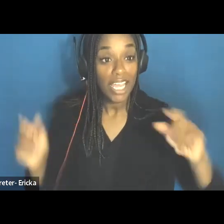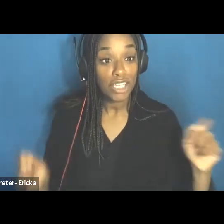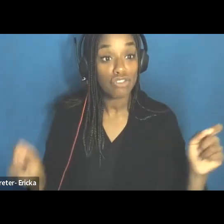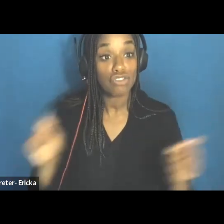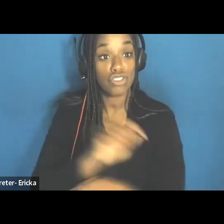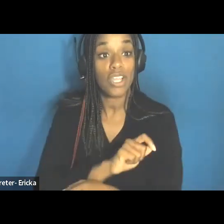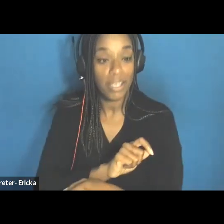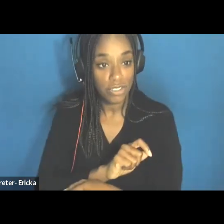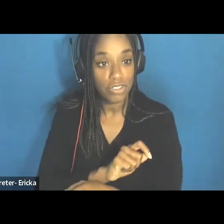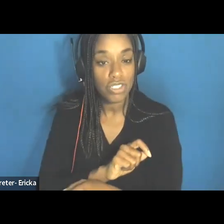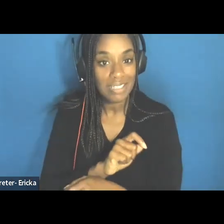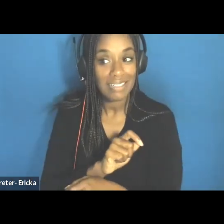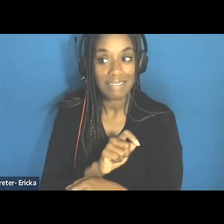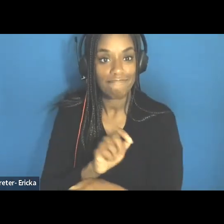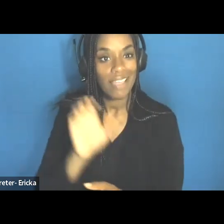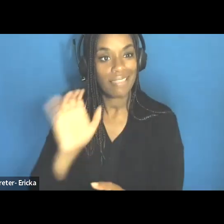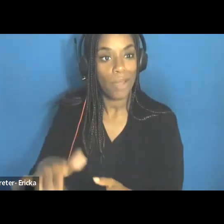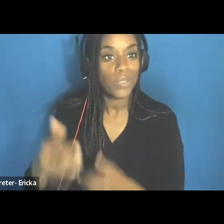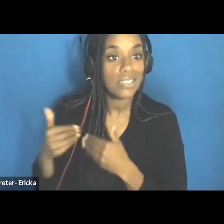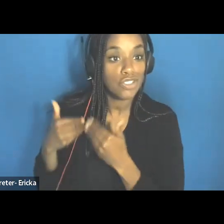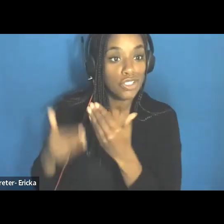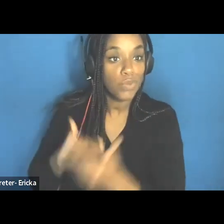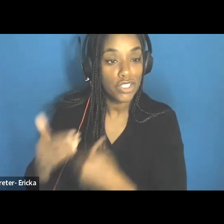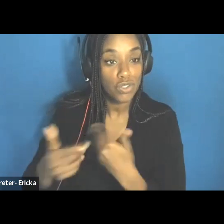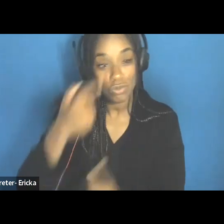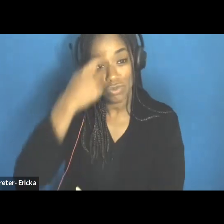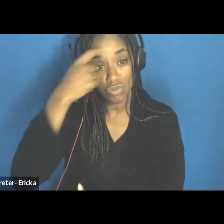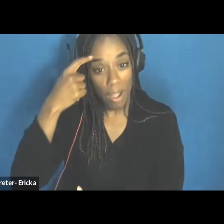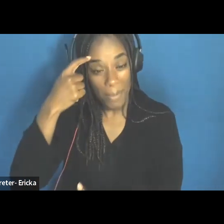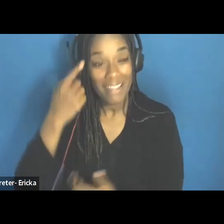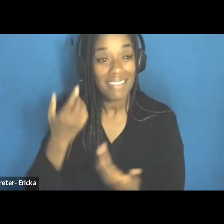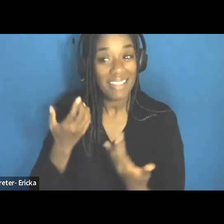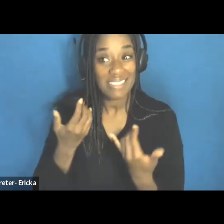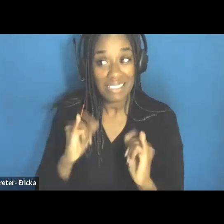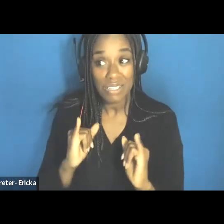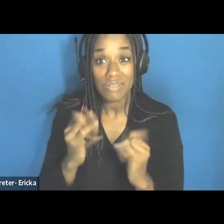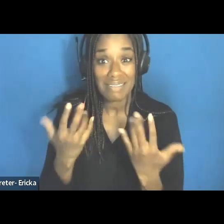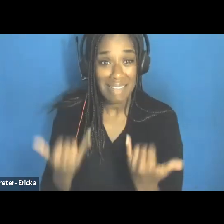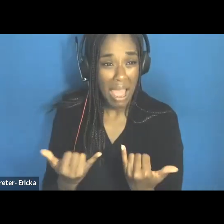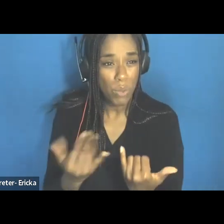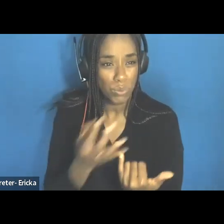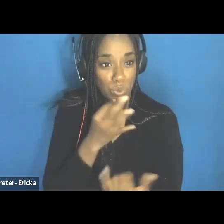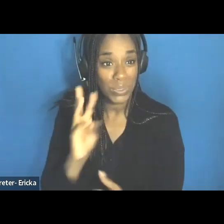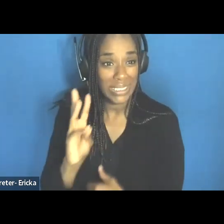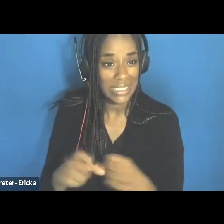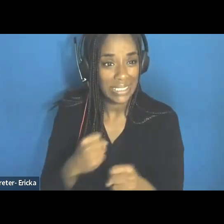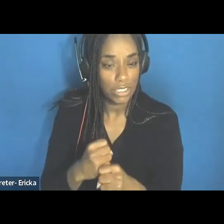was a generational trauma that still 5-6 years, almost 6 years later, 5 years